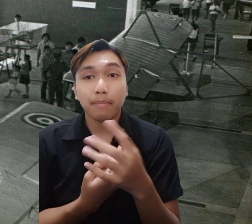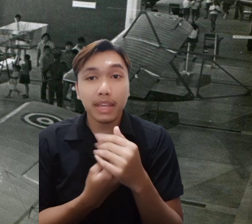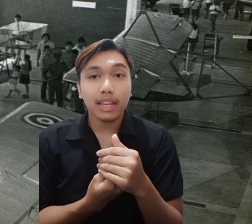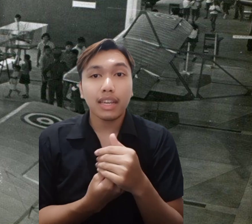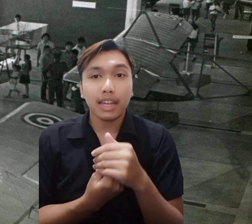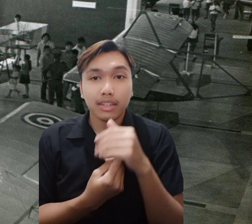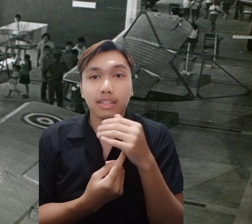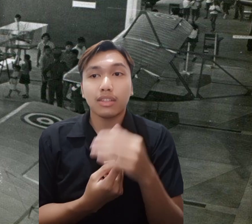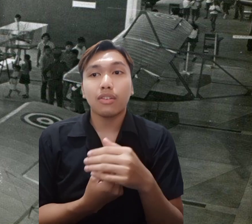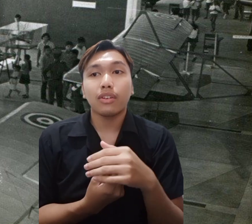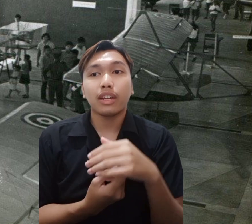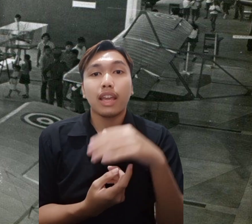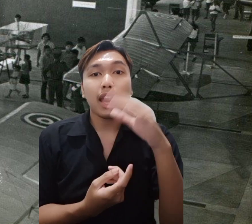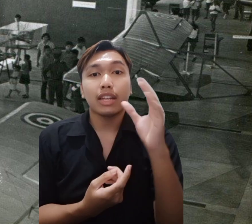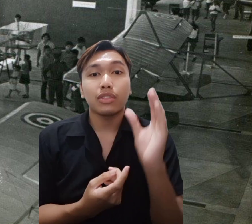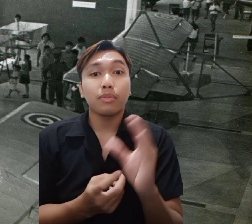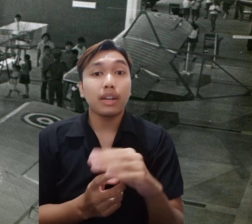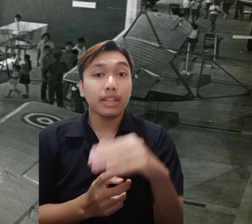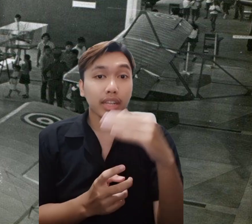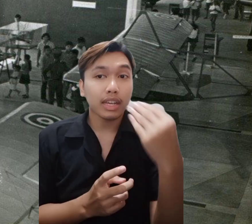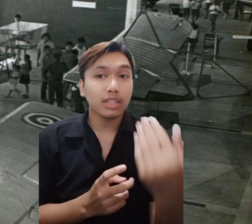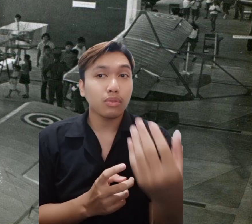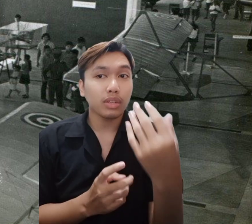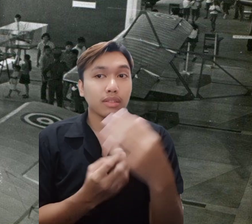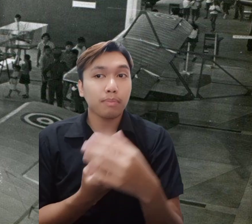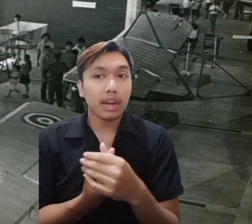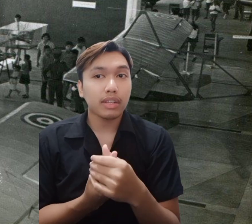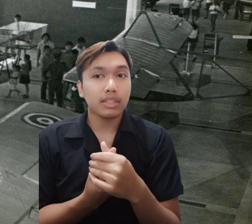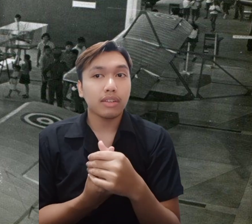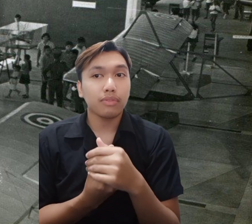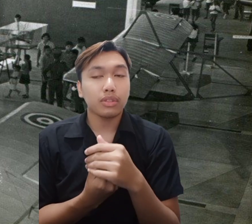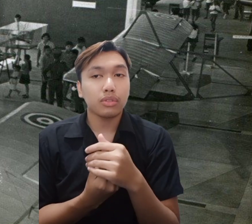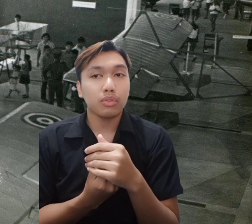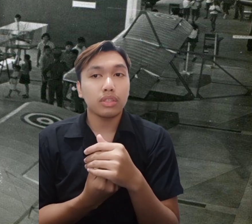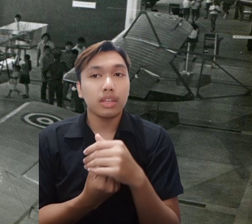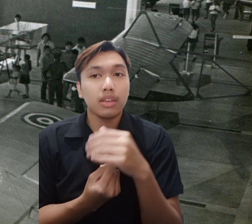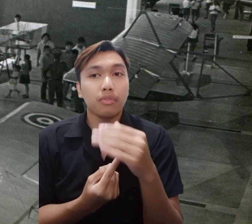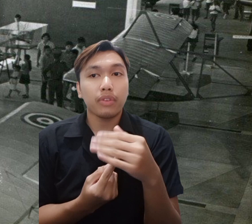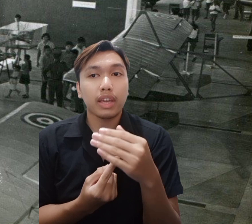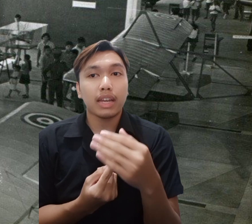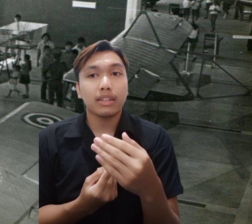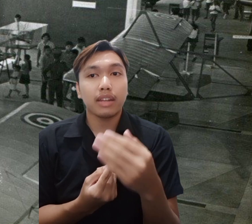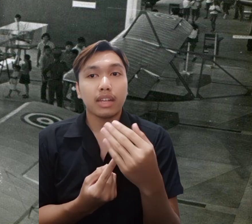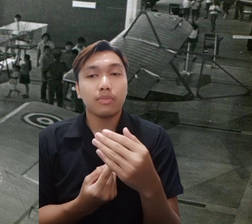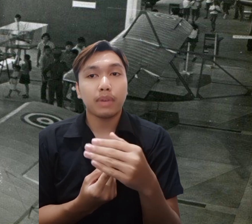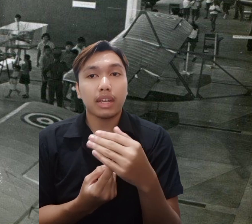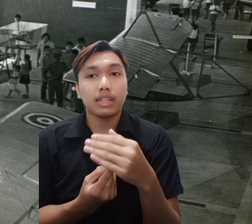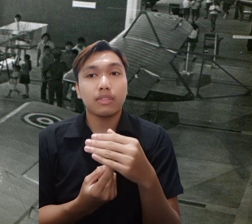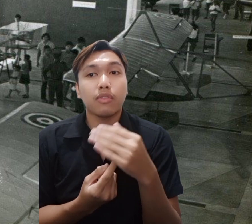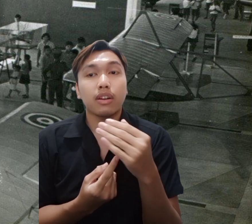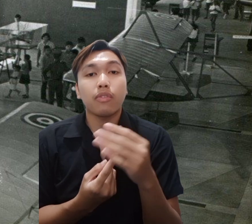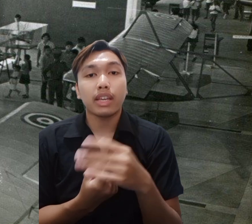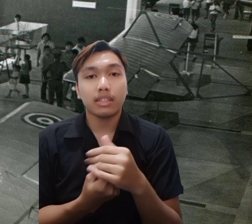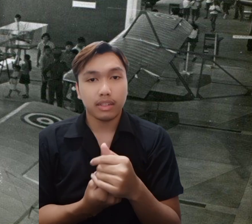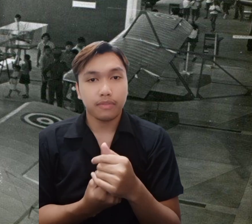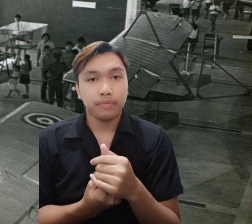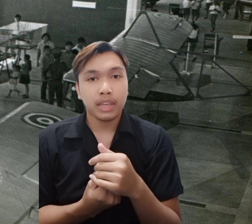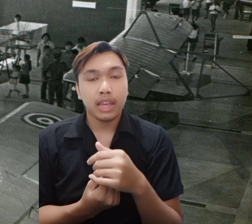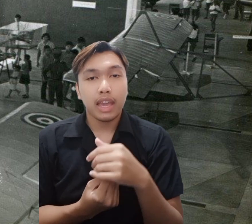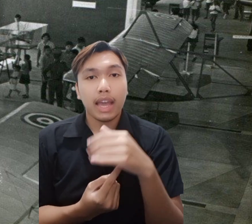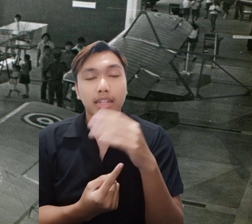and the being at the thought and to learning and to inspiration for those we are the next break is the